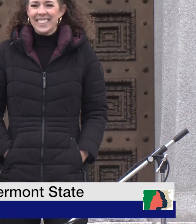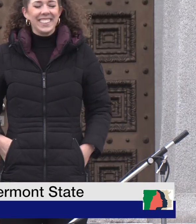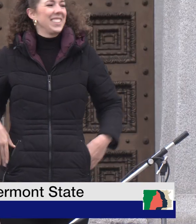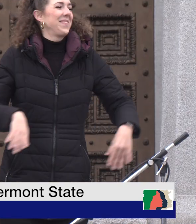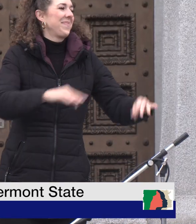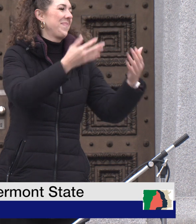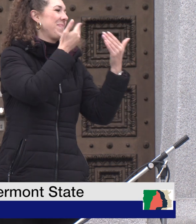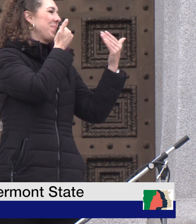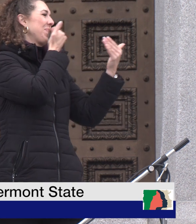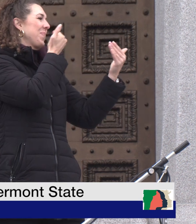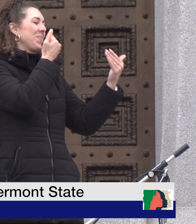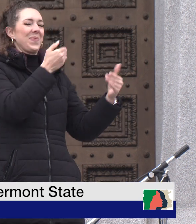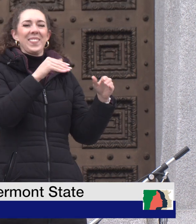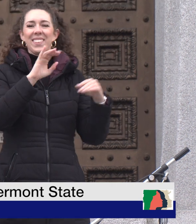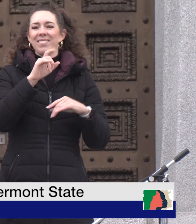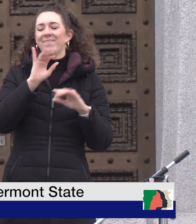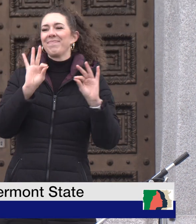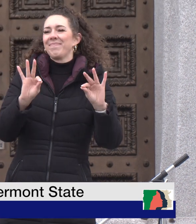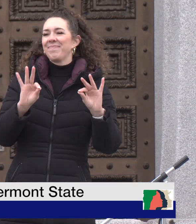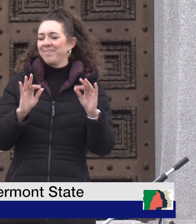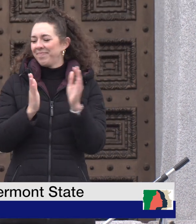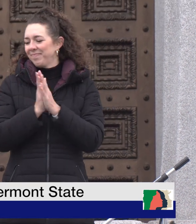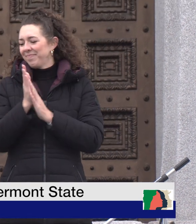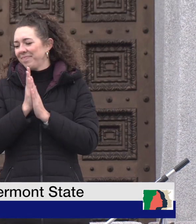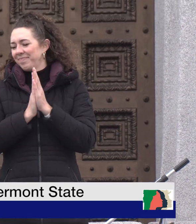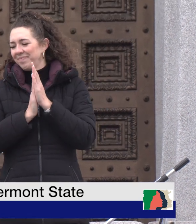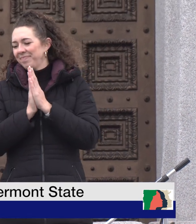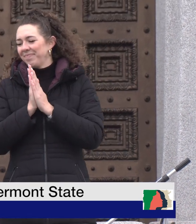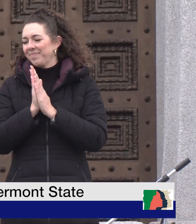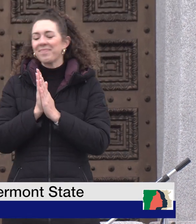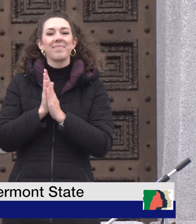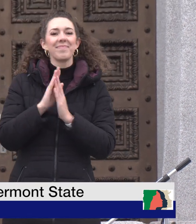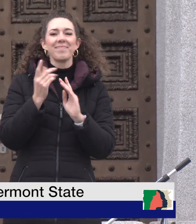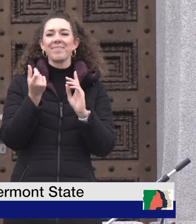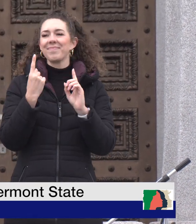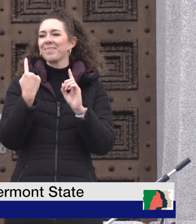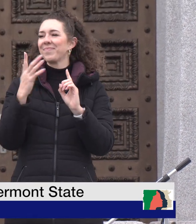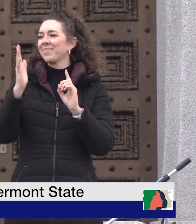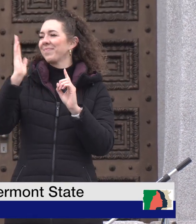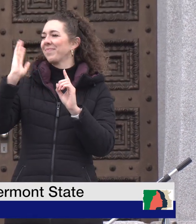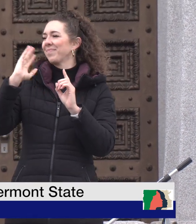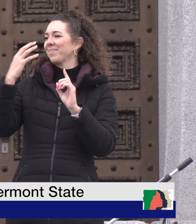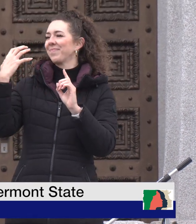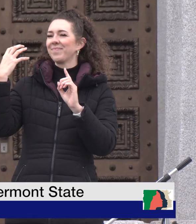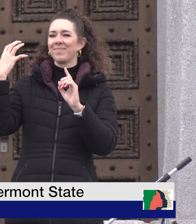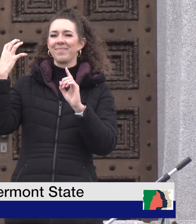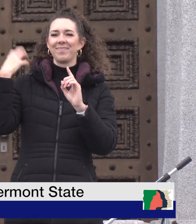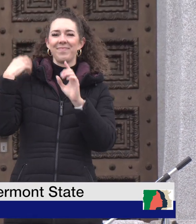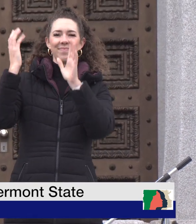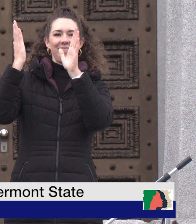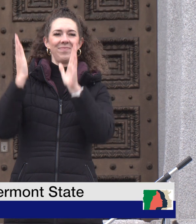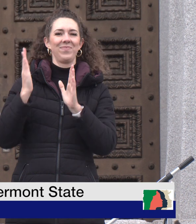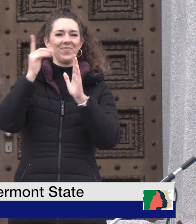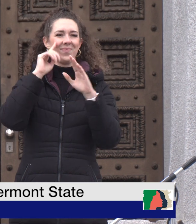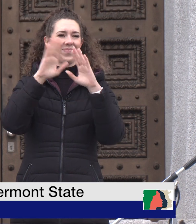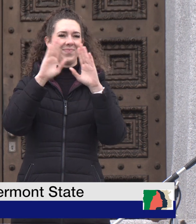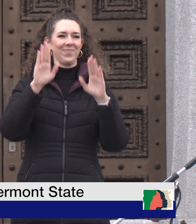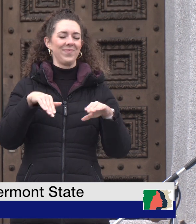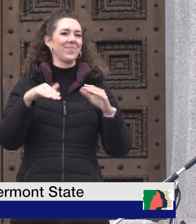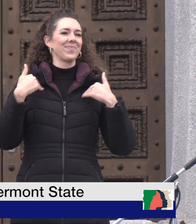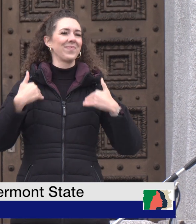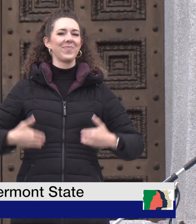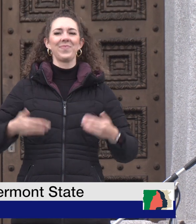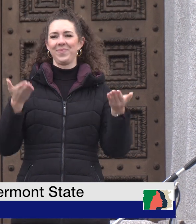Thank you, Kennedy. Amazing. A former chair of the House Human Services Committee, Ann